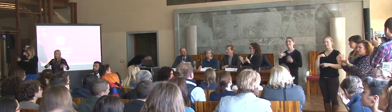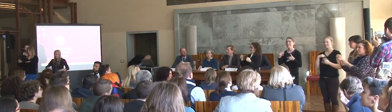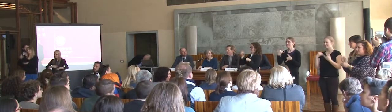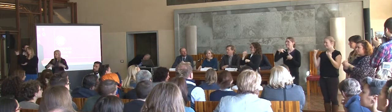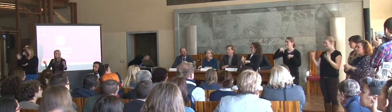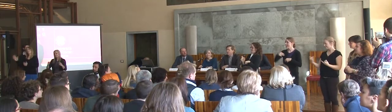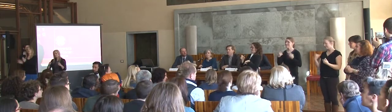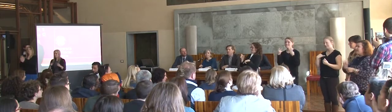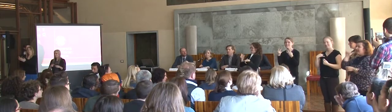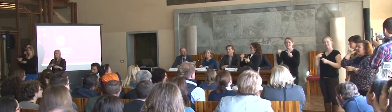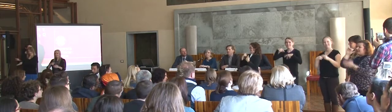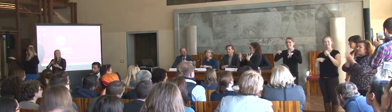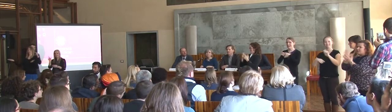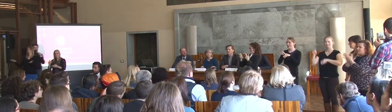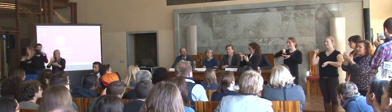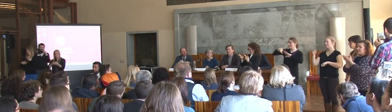Italian Sign Language on